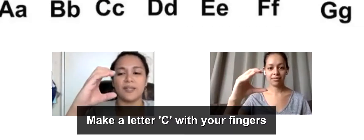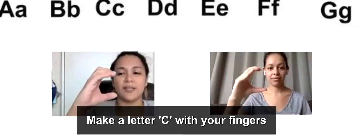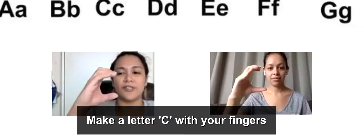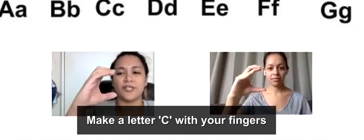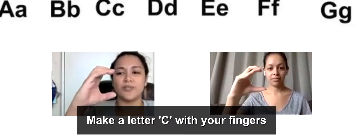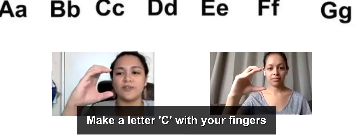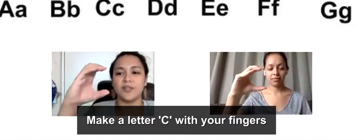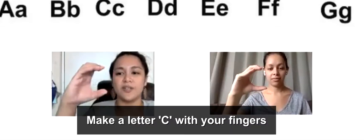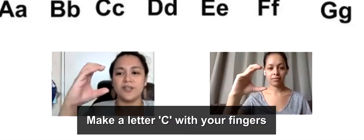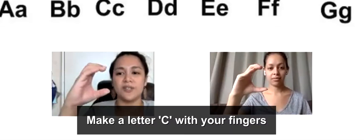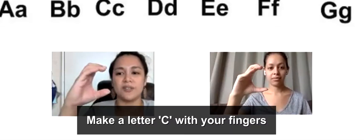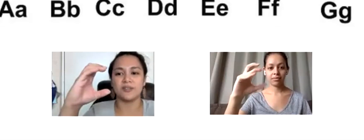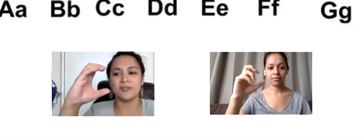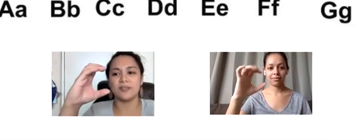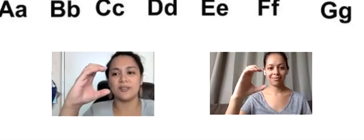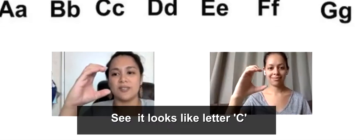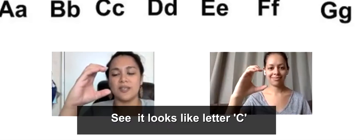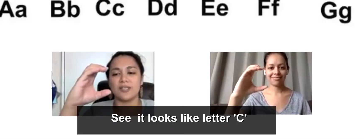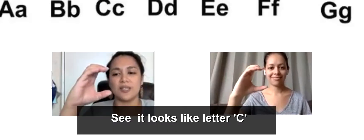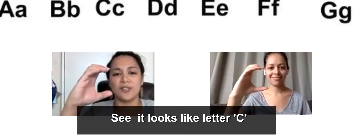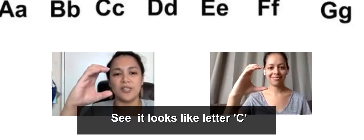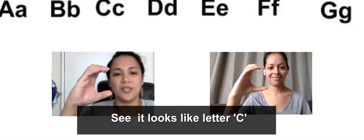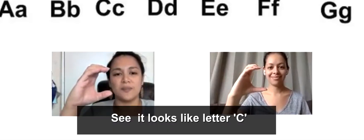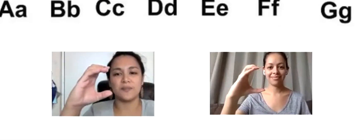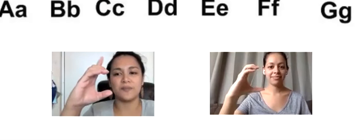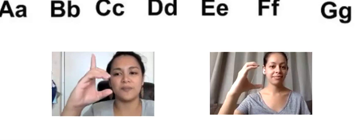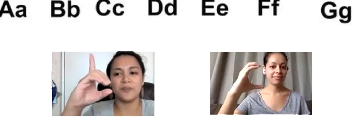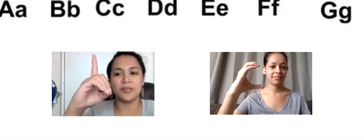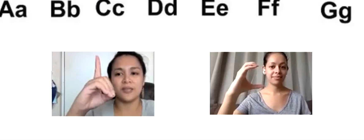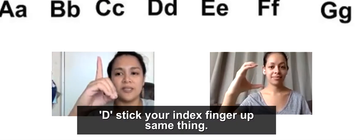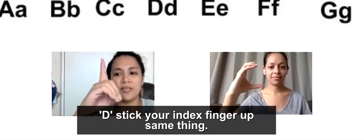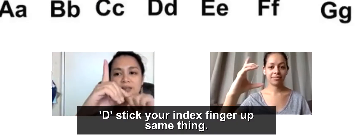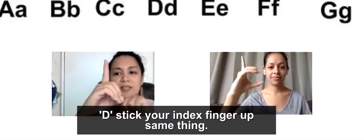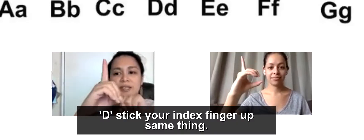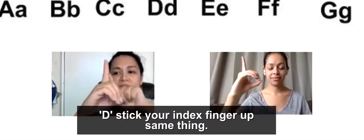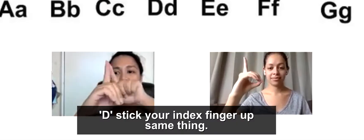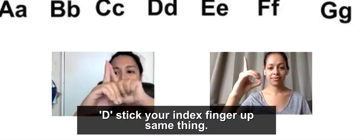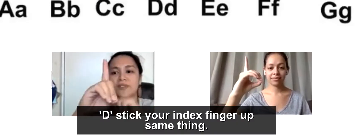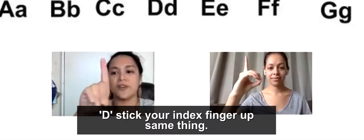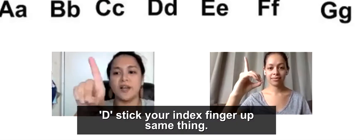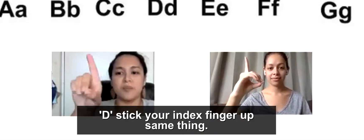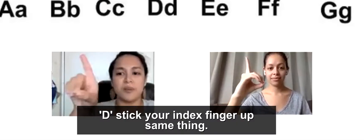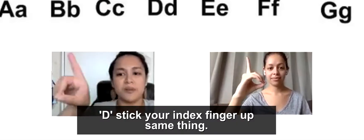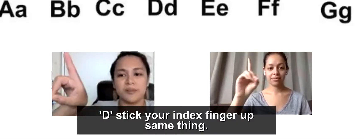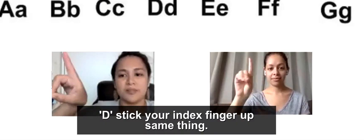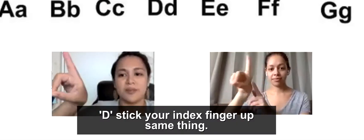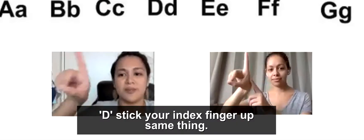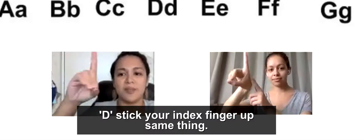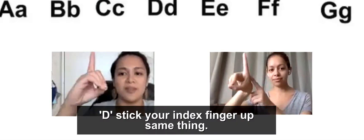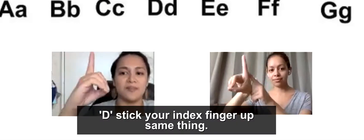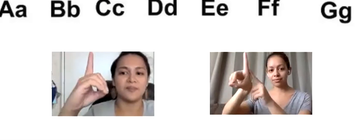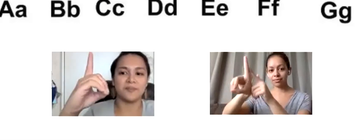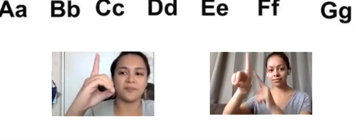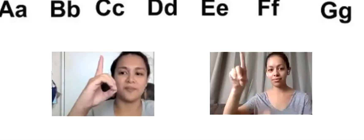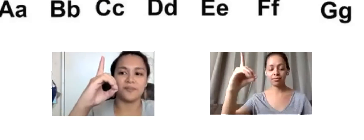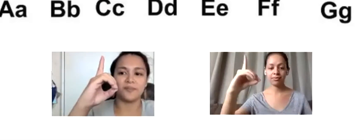make a letter C with your fingers. C looks like letter C. D, stick your index finger up. Same thing,